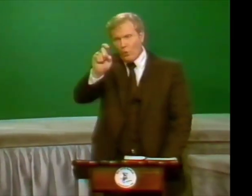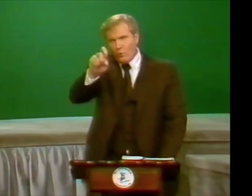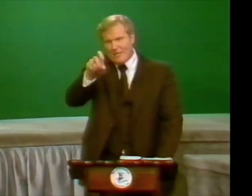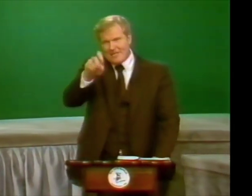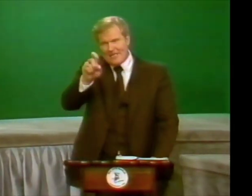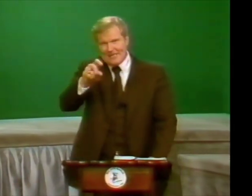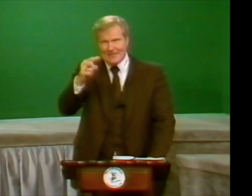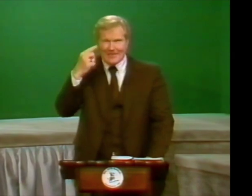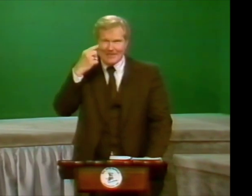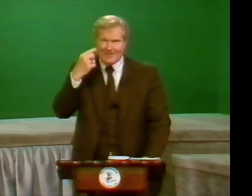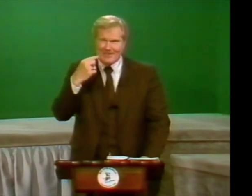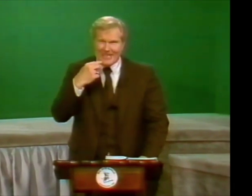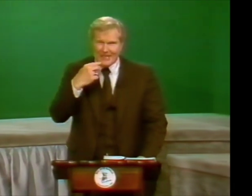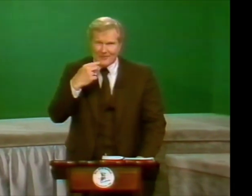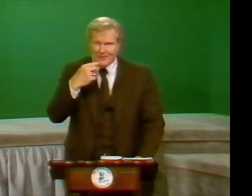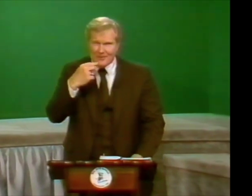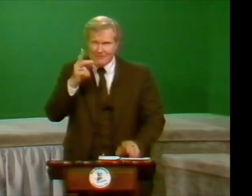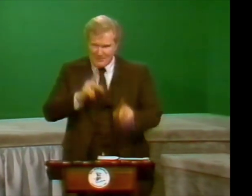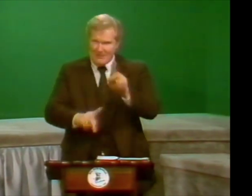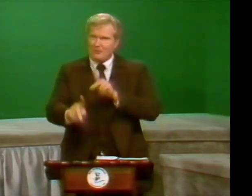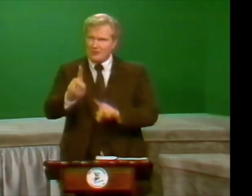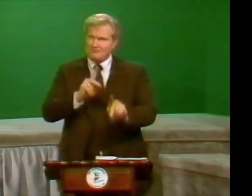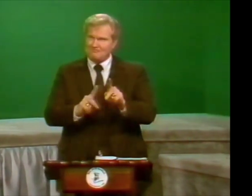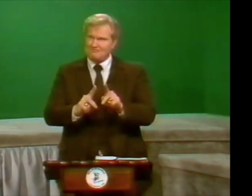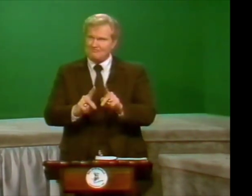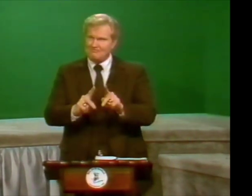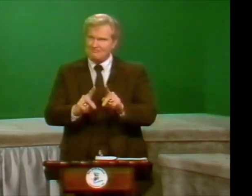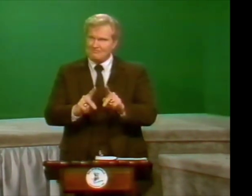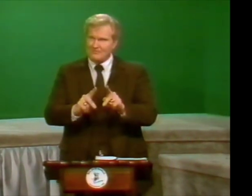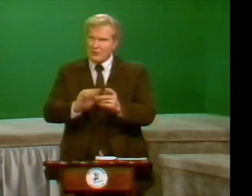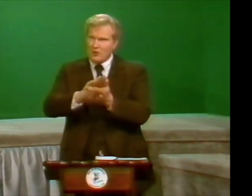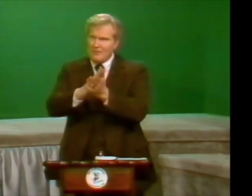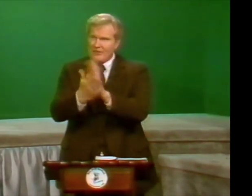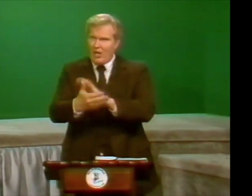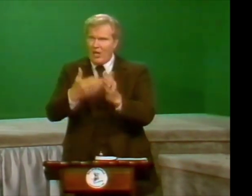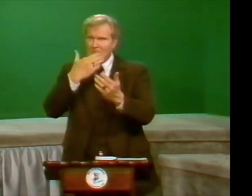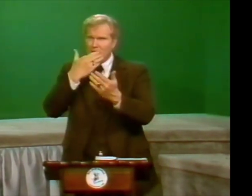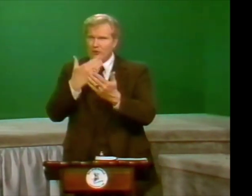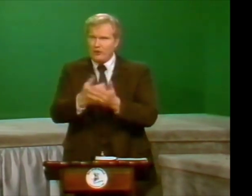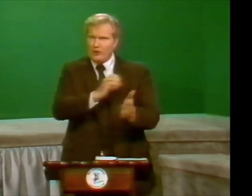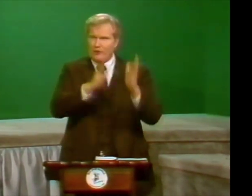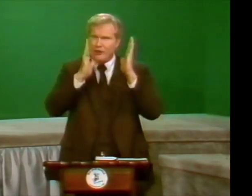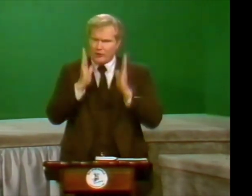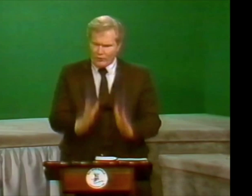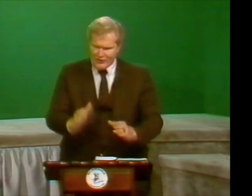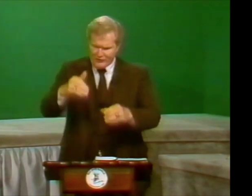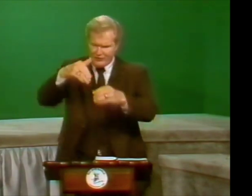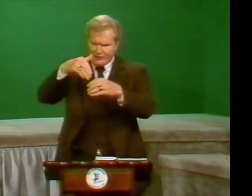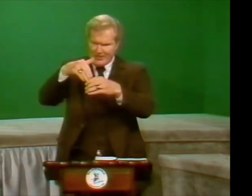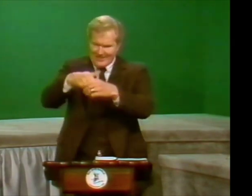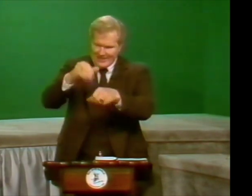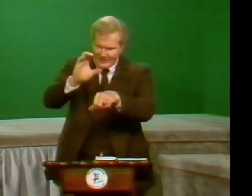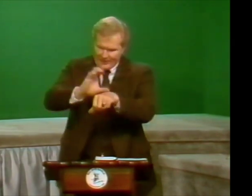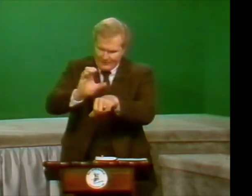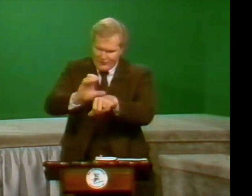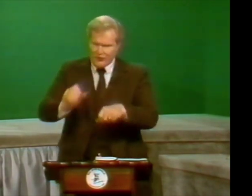We need the deaf people to become good Christians in the